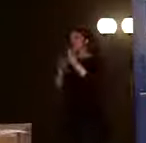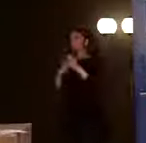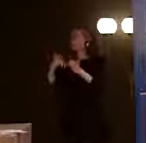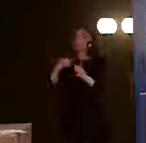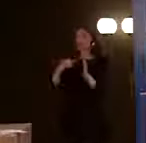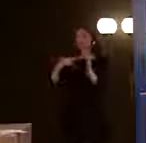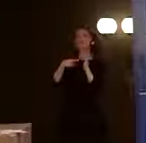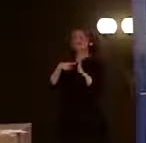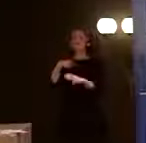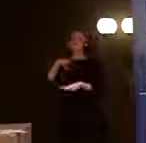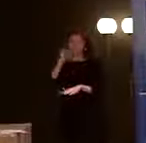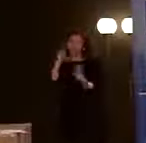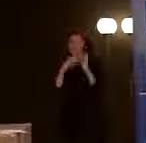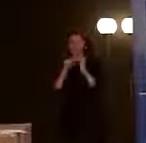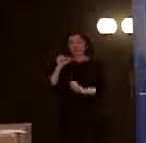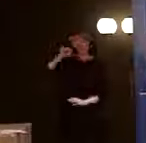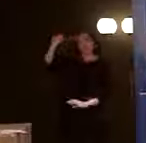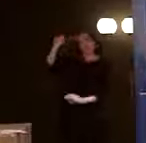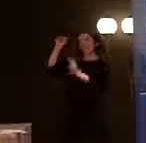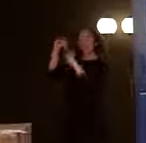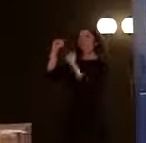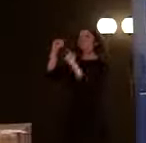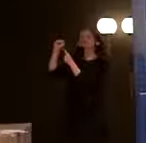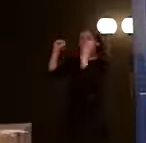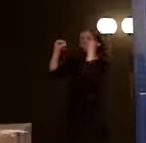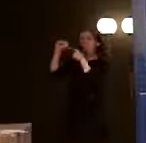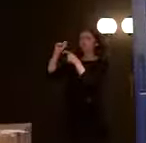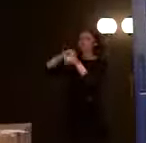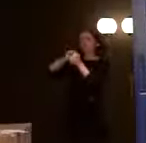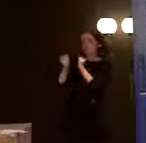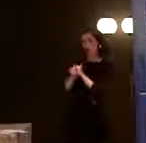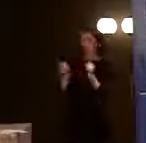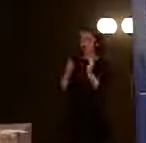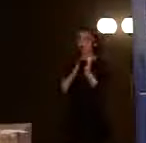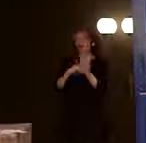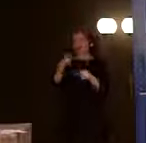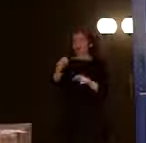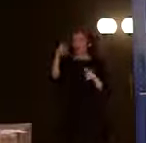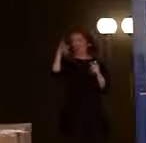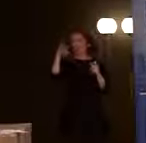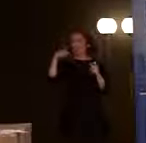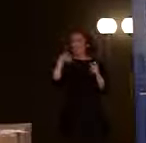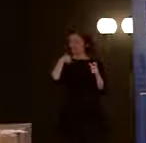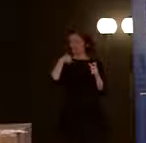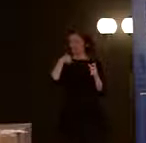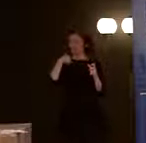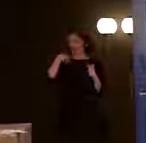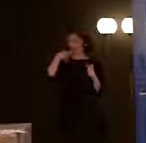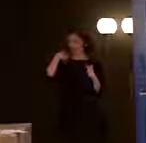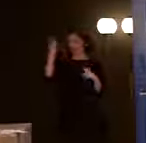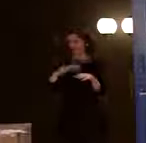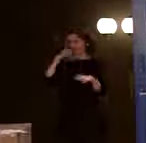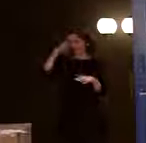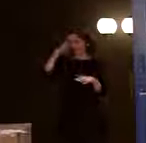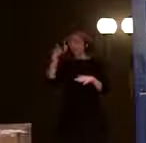And with this activity, I'd like to remind you how thinking skills are vital to any kind of teaching, whether you're a language teacher